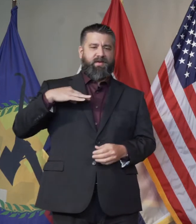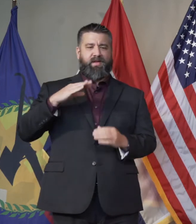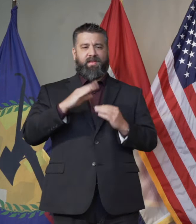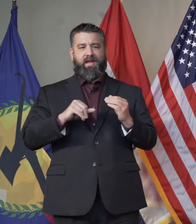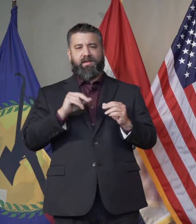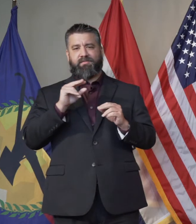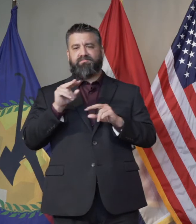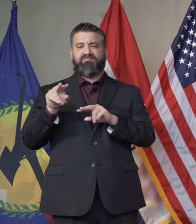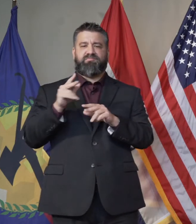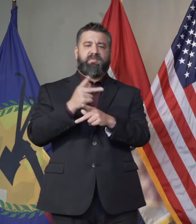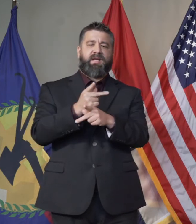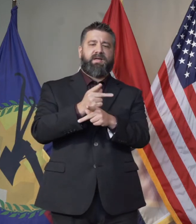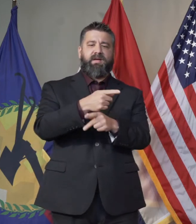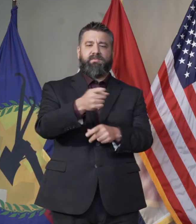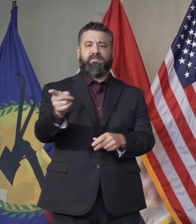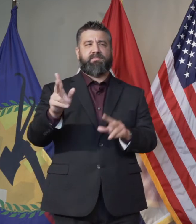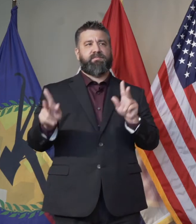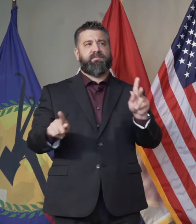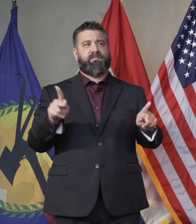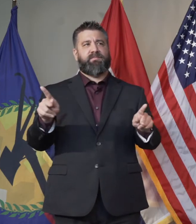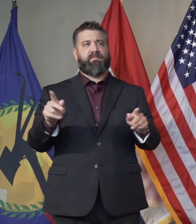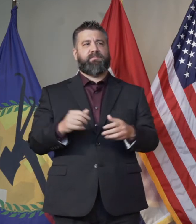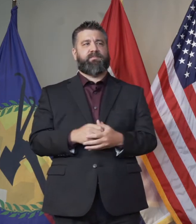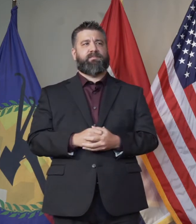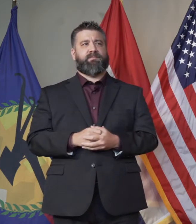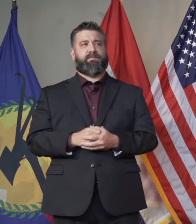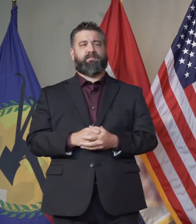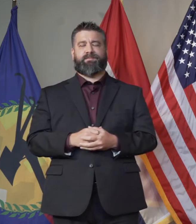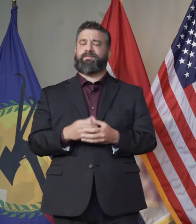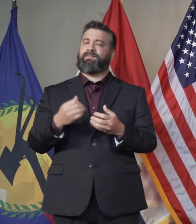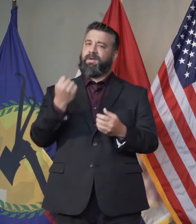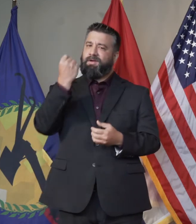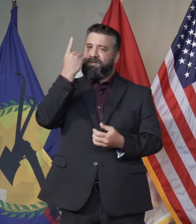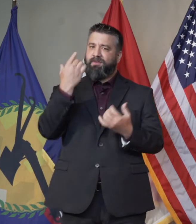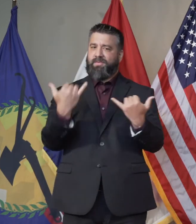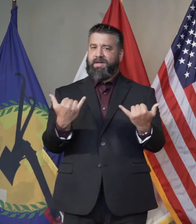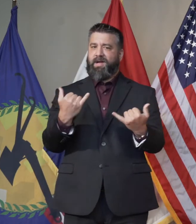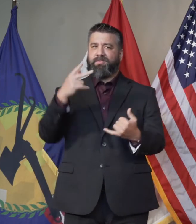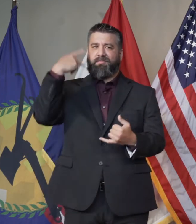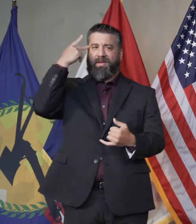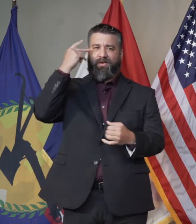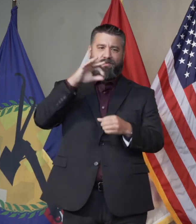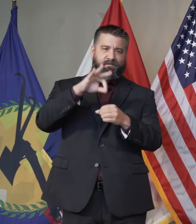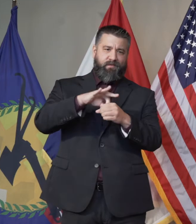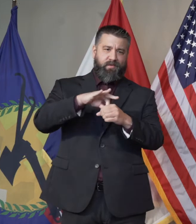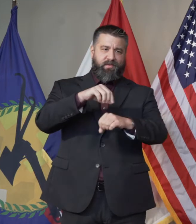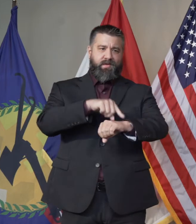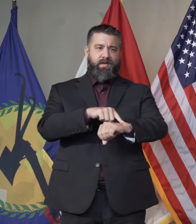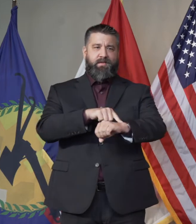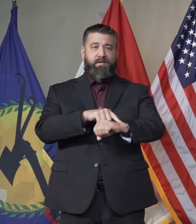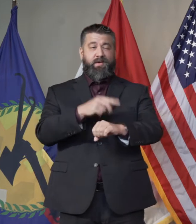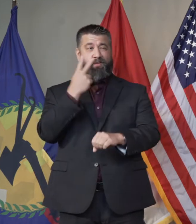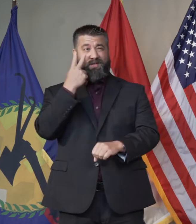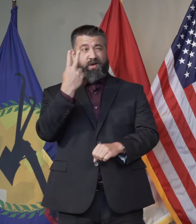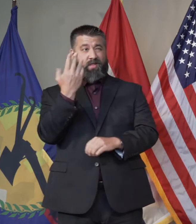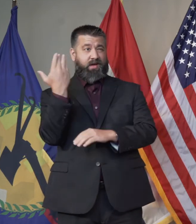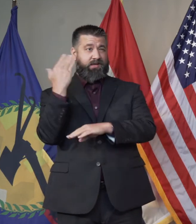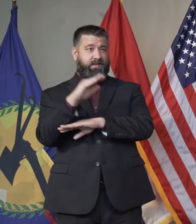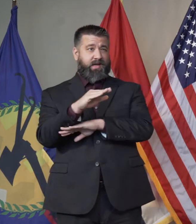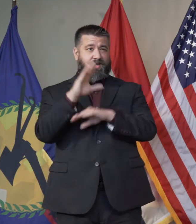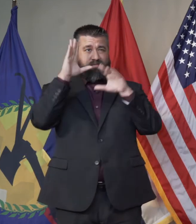out for the health of the county? Well, we are in a political cycle, and as we saw from the presidential debates last